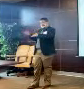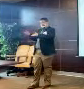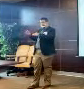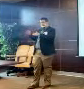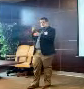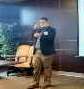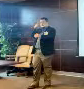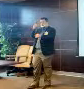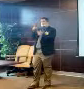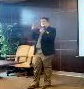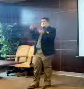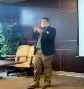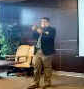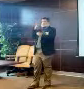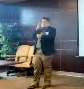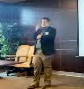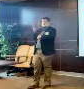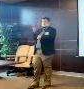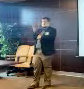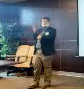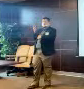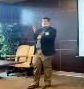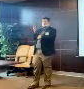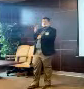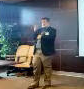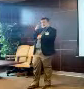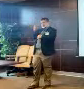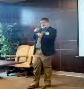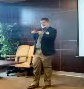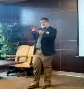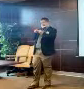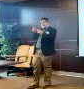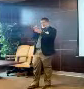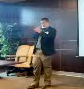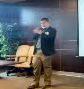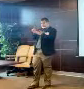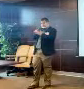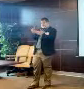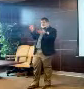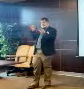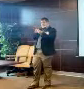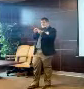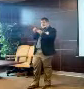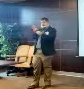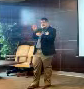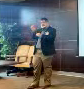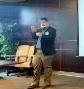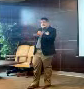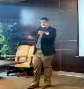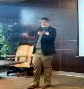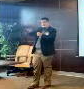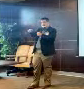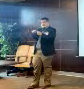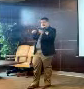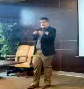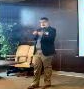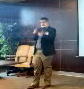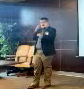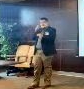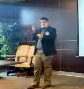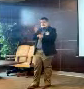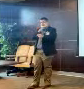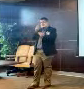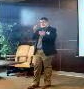to the large number of cases we're seeing. We did see an increase week over week in total number of cases across our region. And so let's take a look